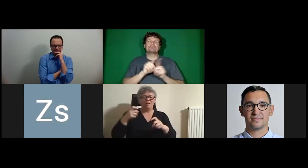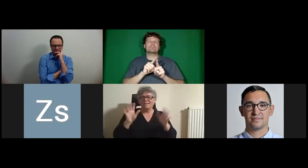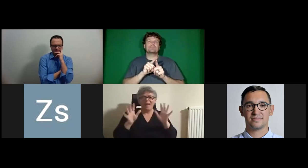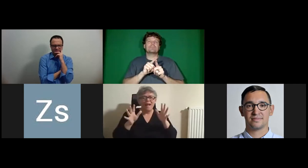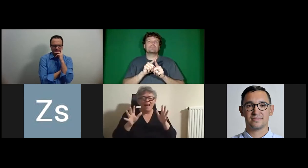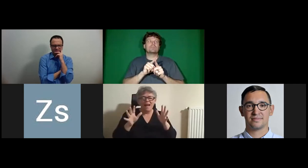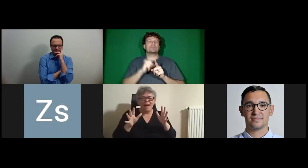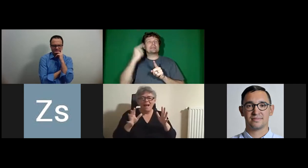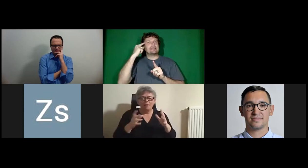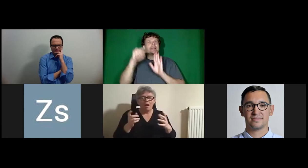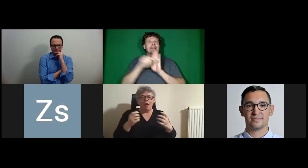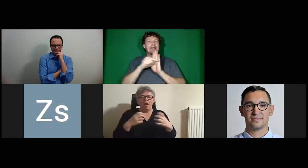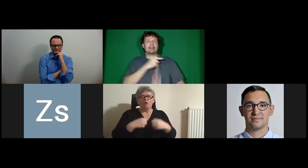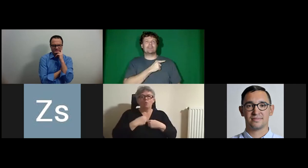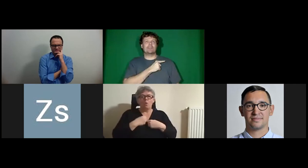Romania and he thought that